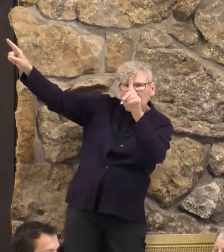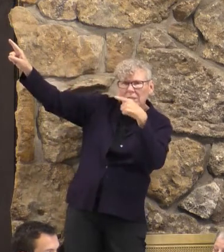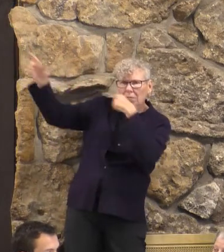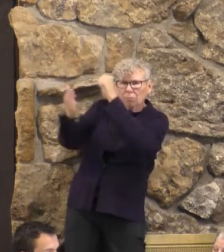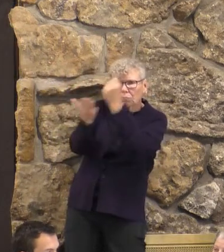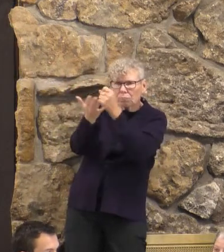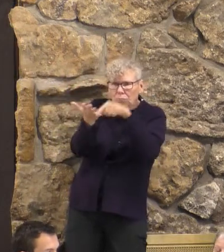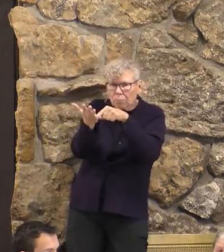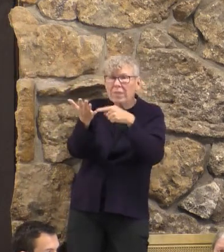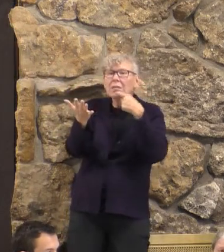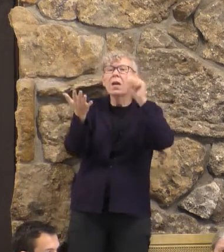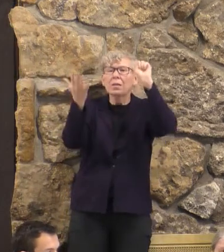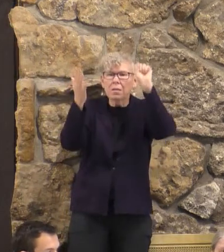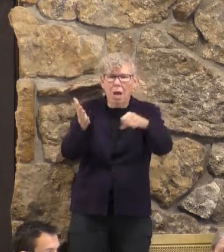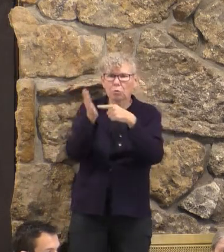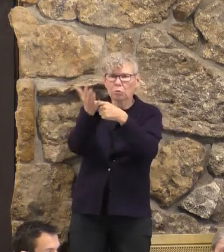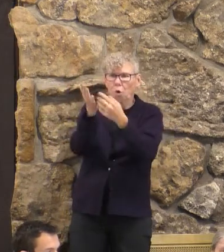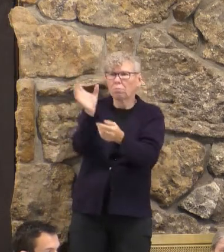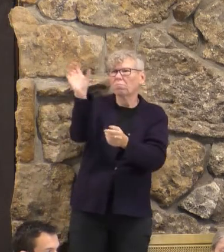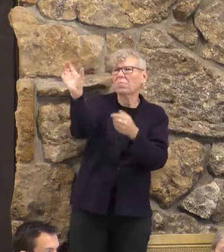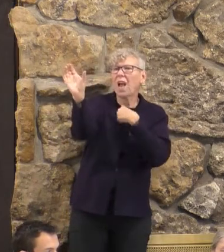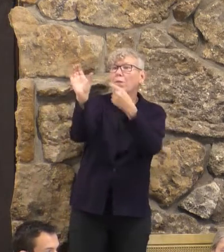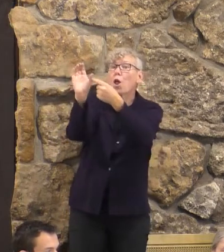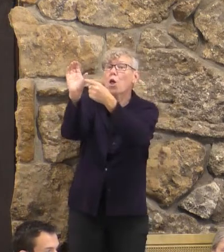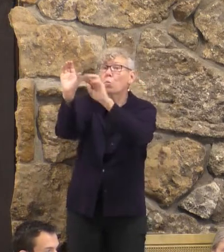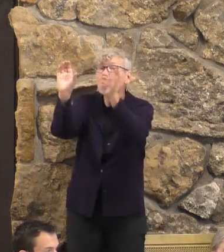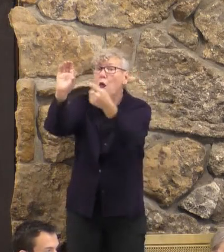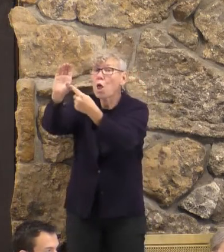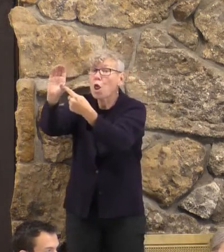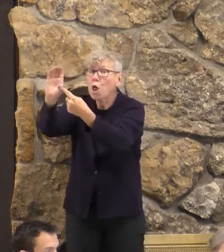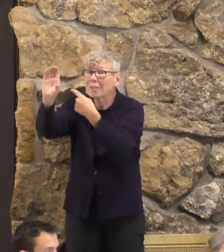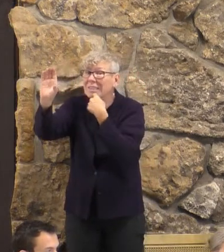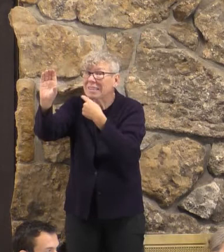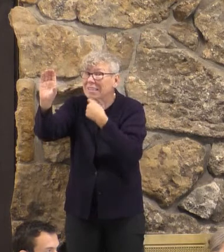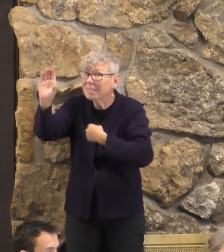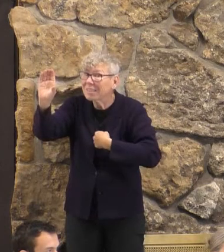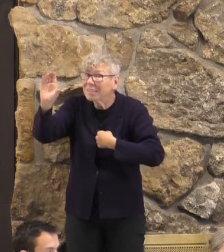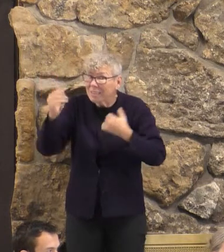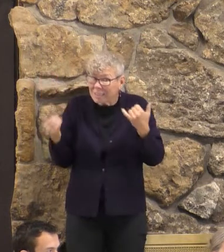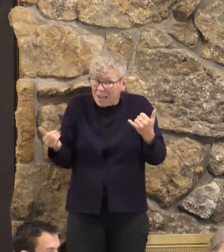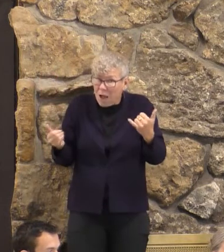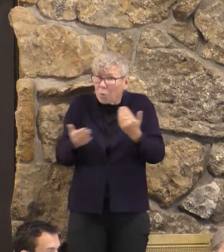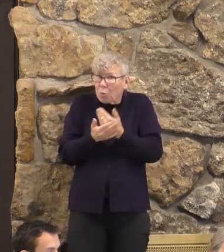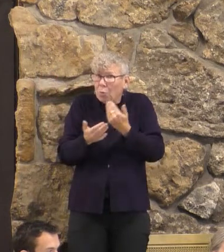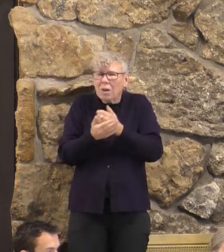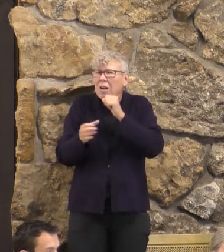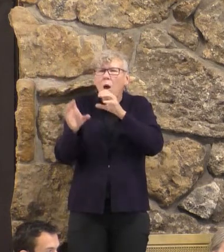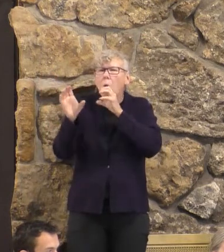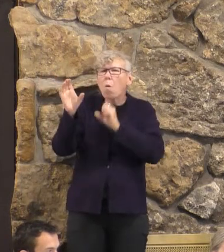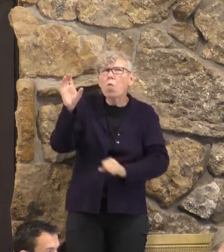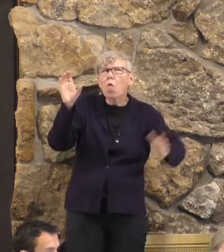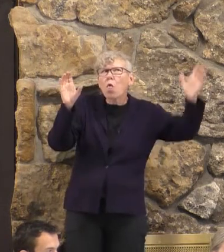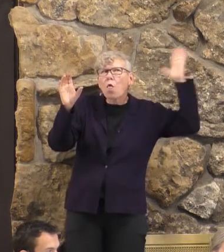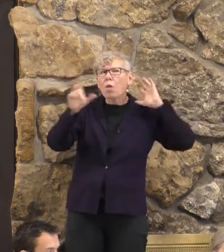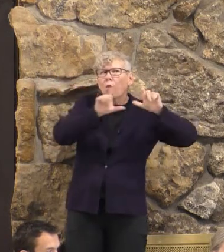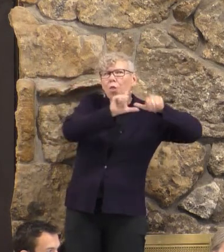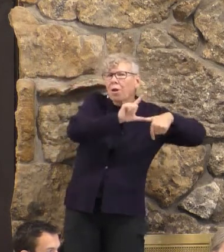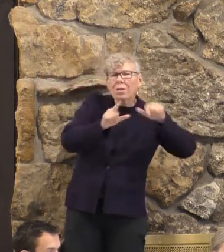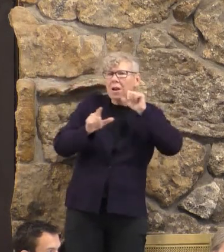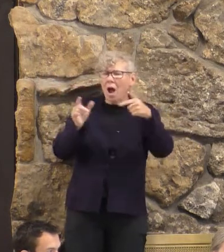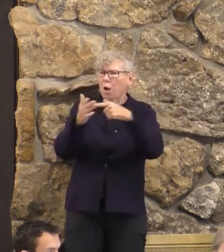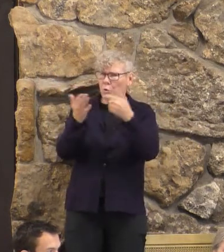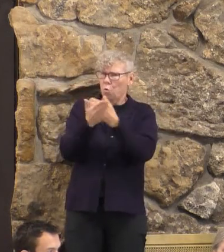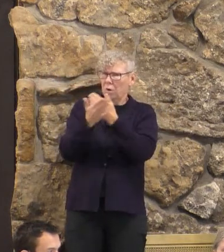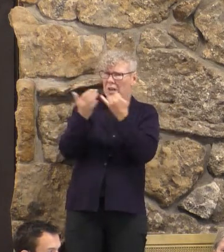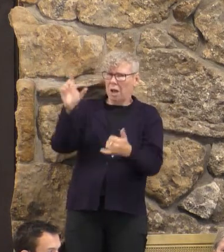her membership card that says that it's valid. If that person cannot do so, then either that person has or